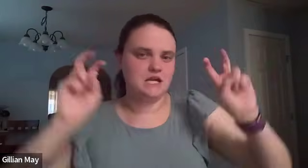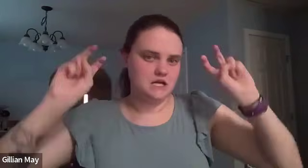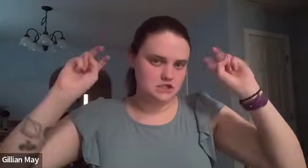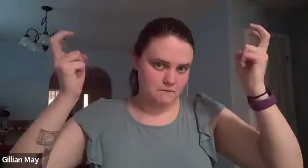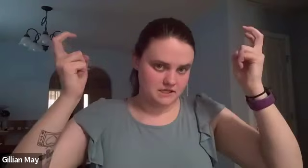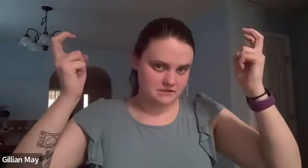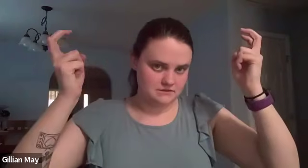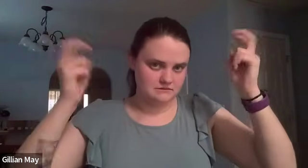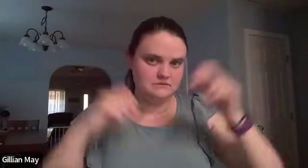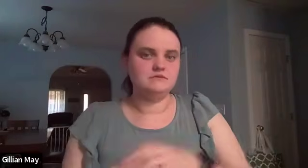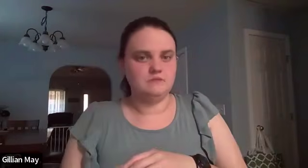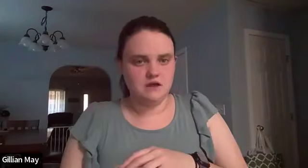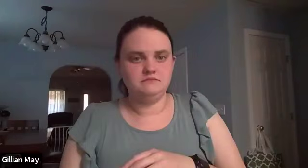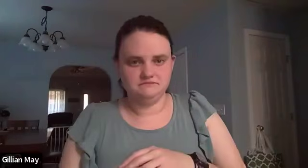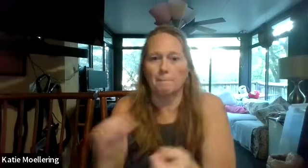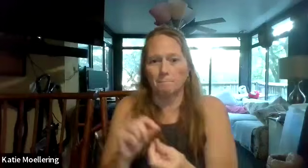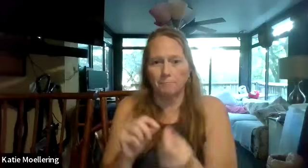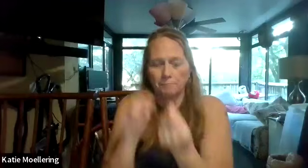specific topic. Okay? Okay.